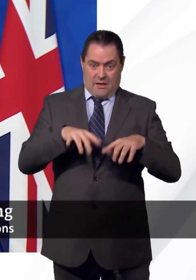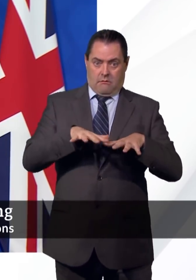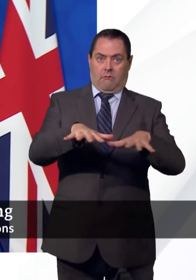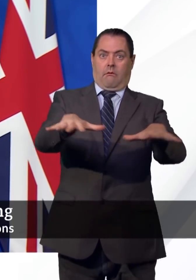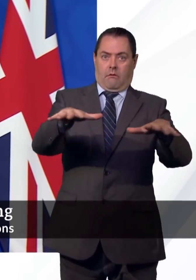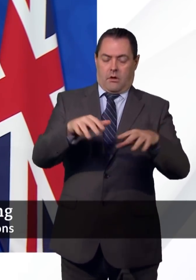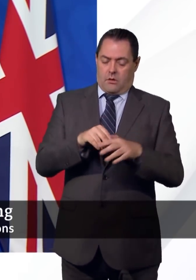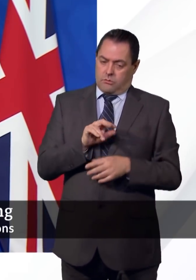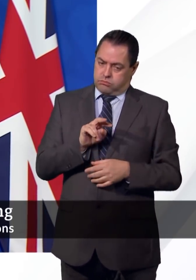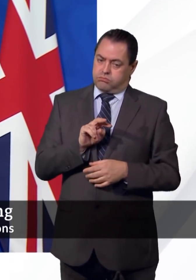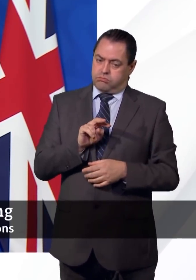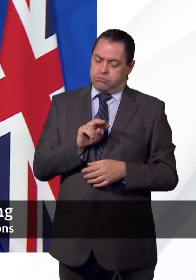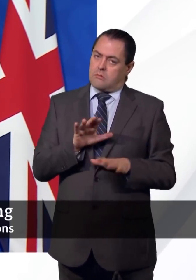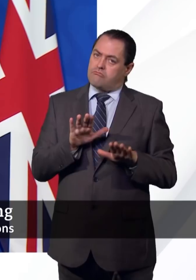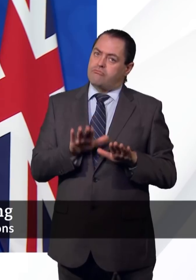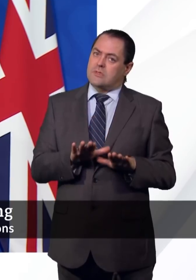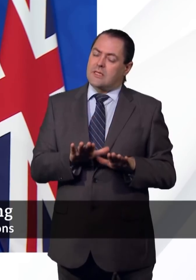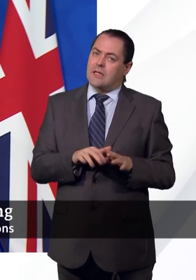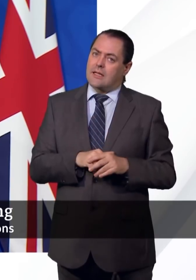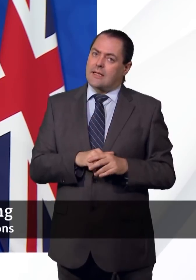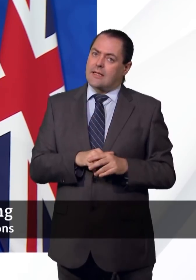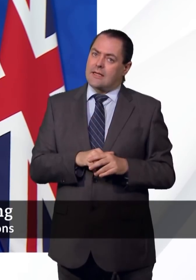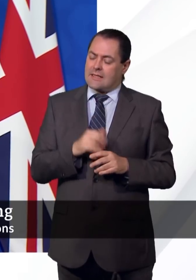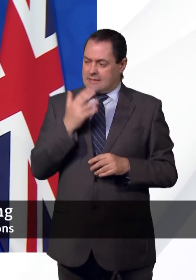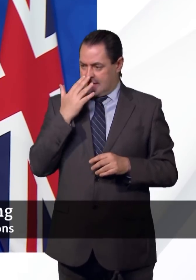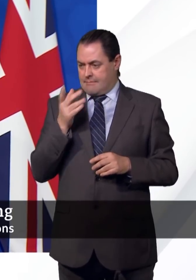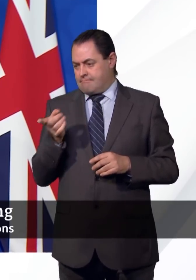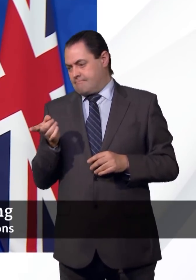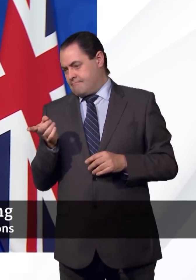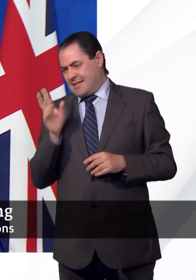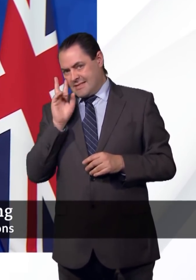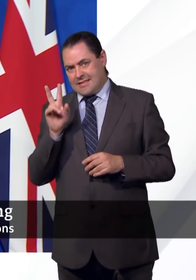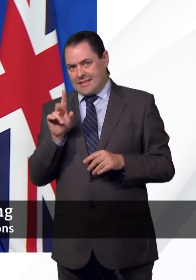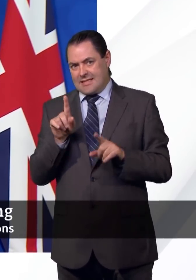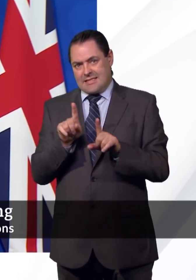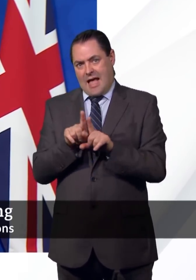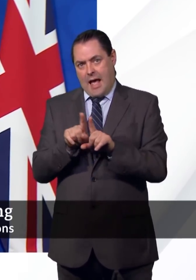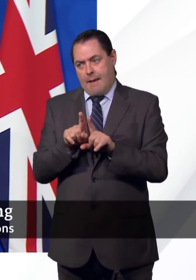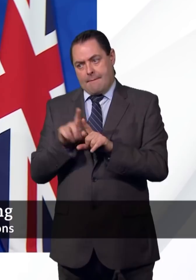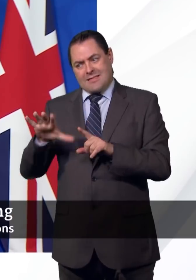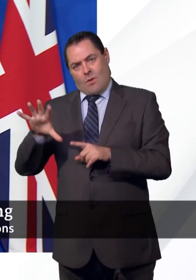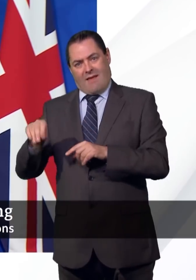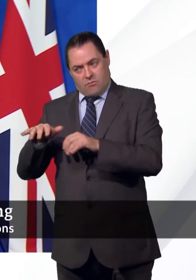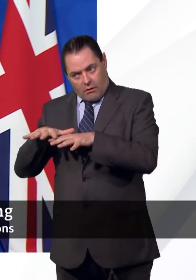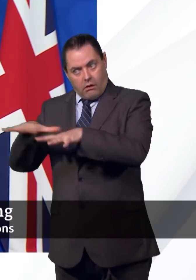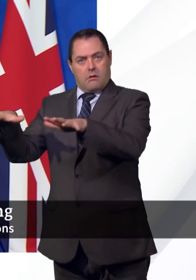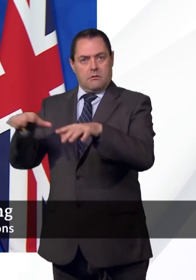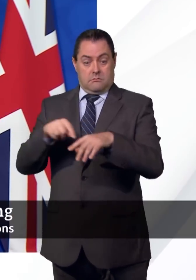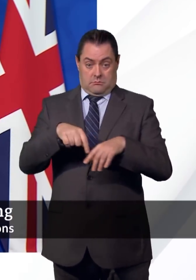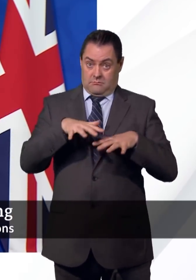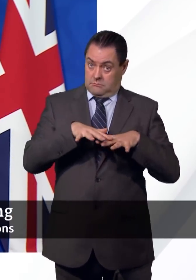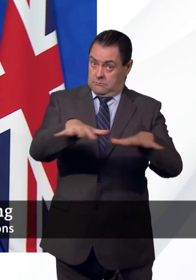here in the UK that now mirrors the rapid increases previously seen in South Africa.